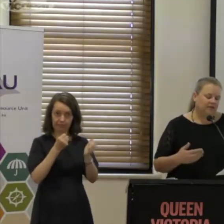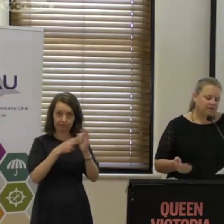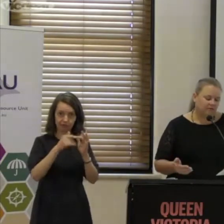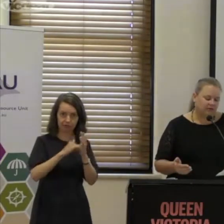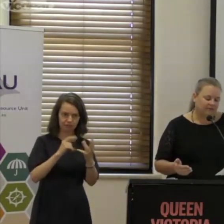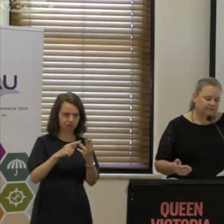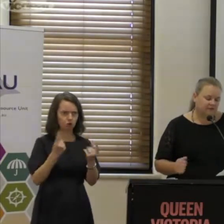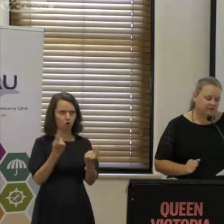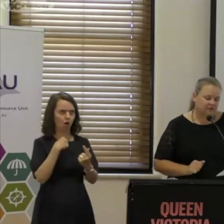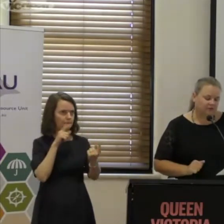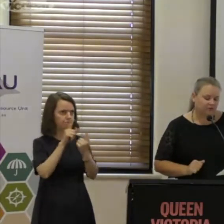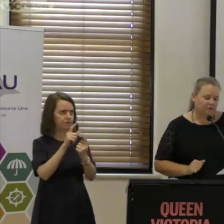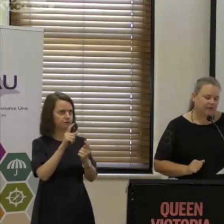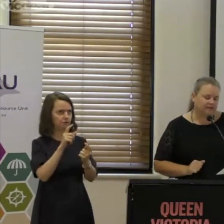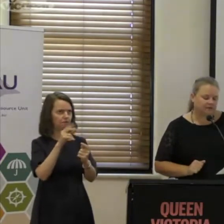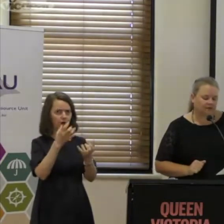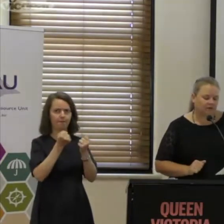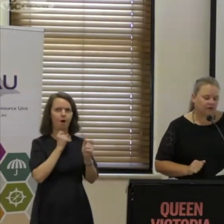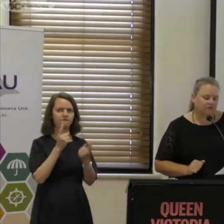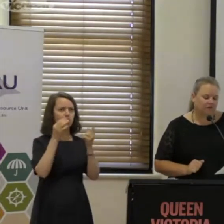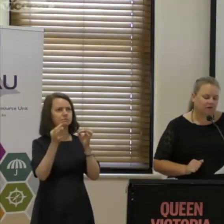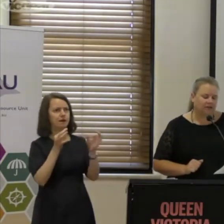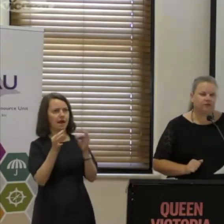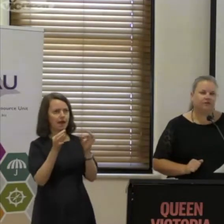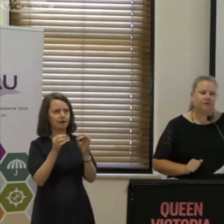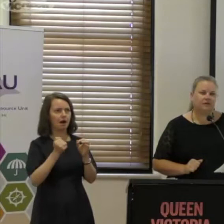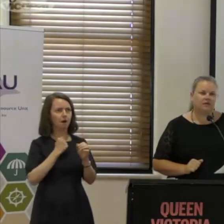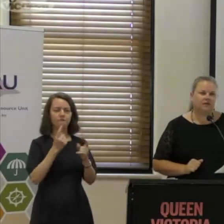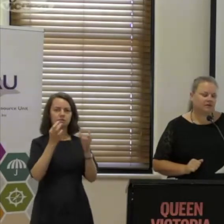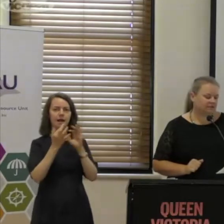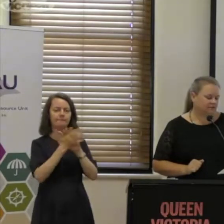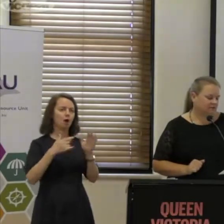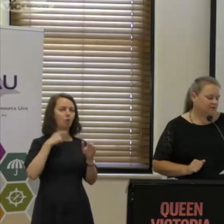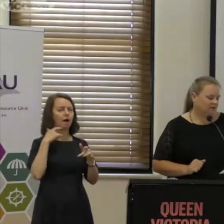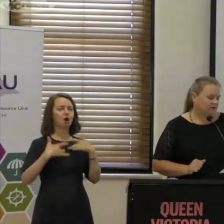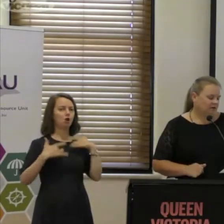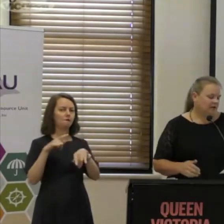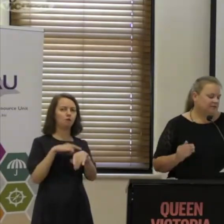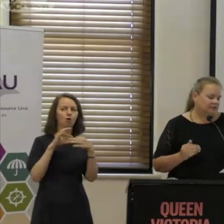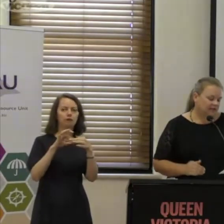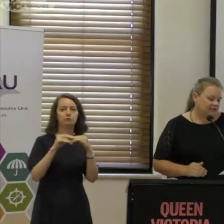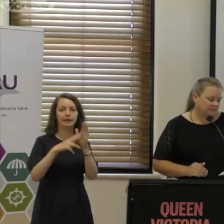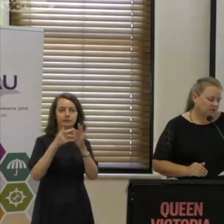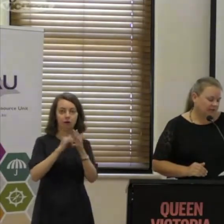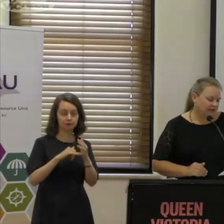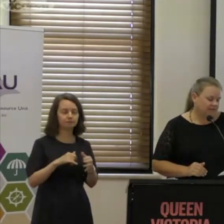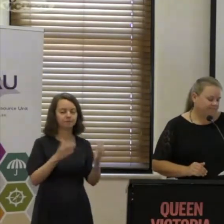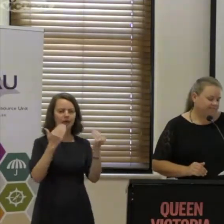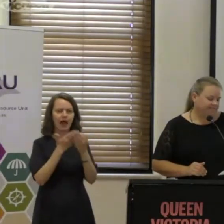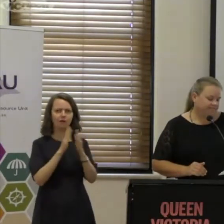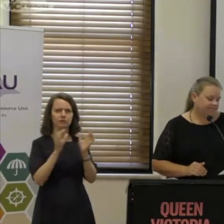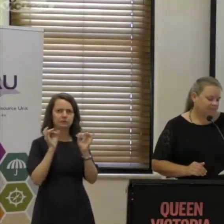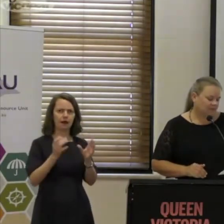where they emphasise that your first plan is the start of a lifelong relationship with the NDIS, starting my plan,